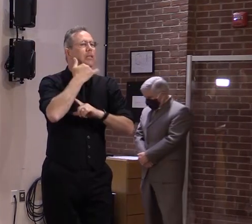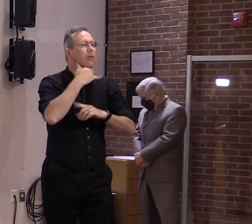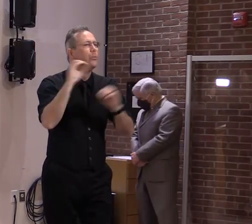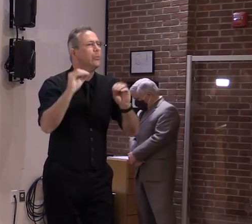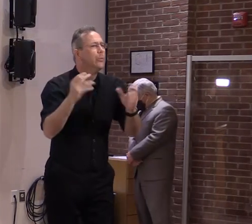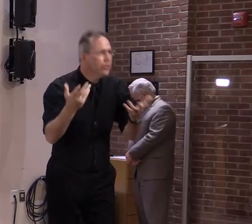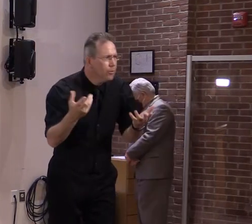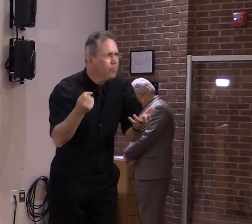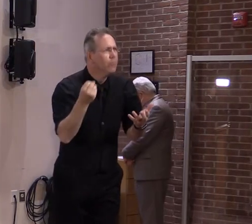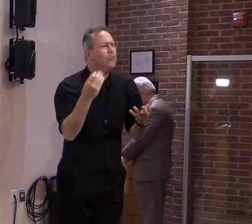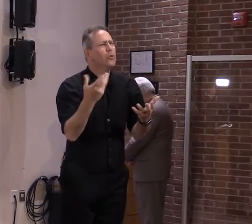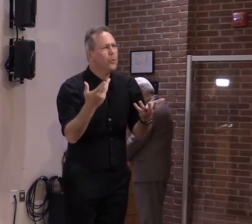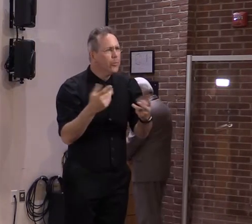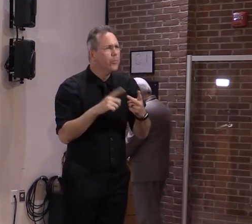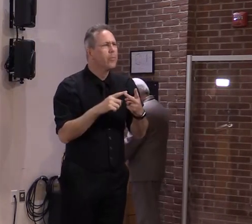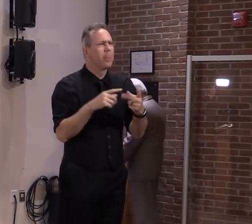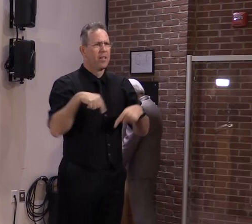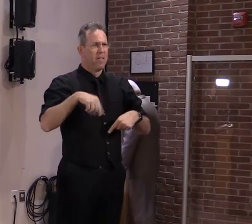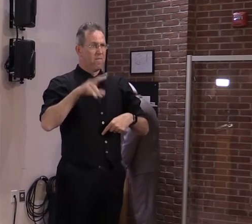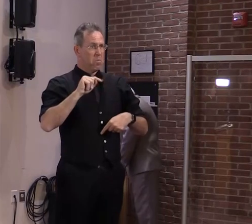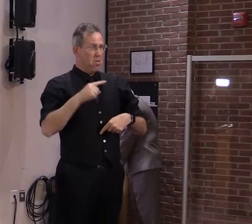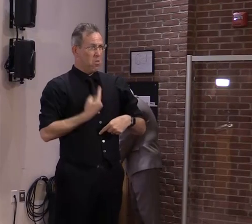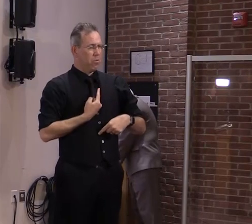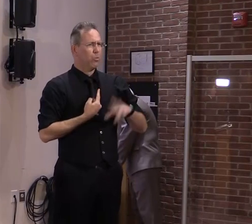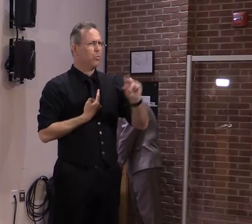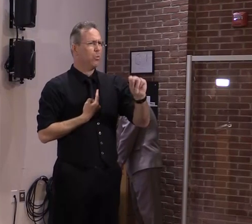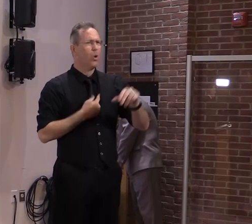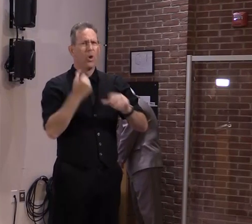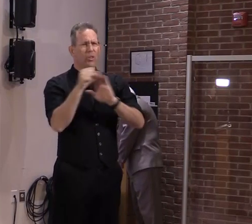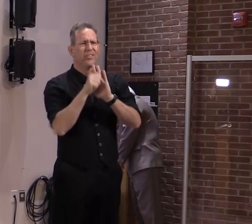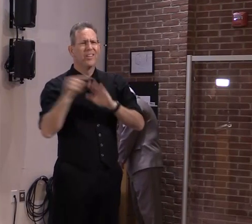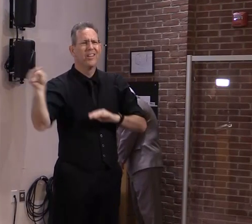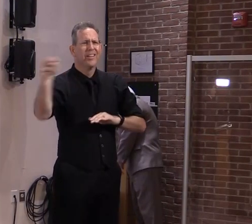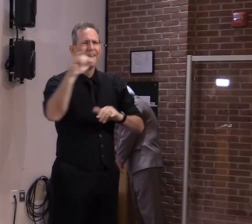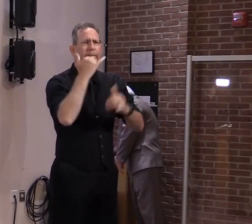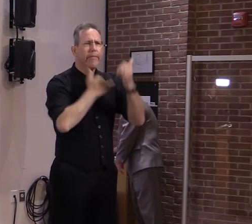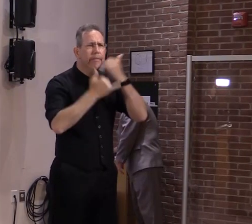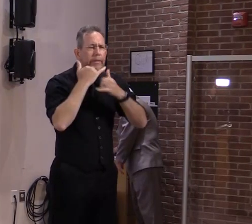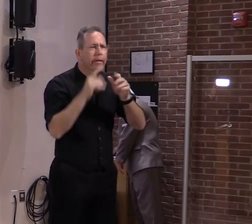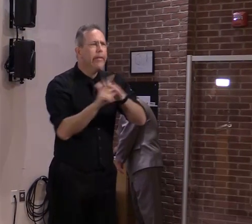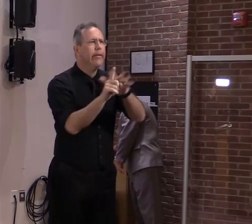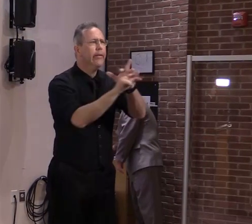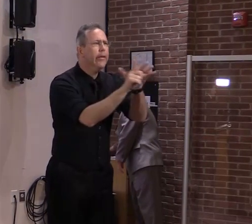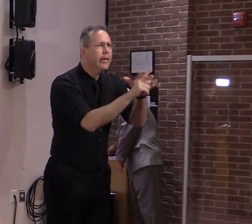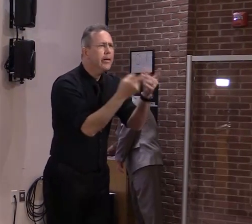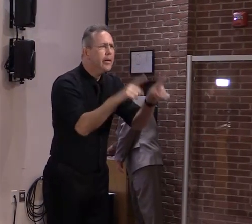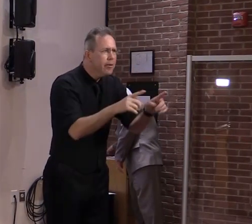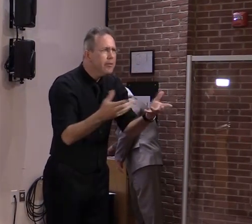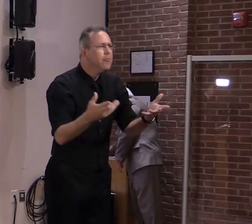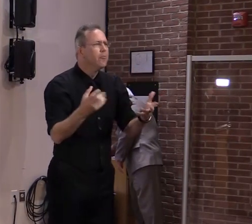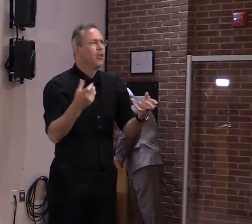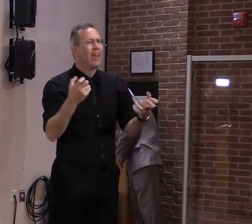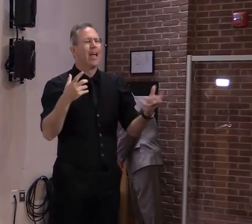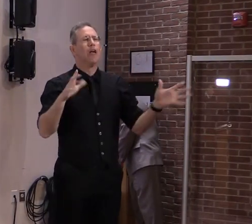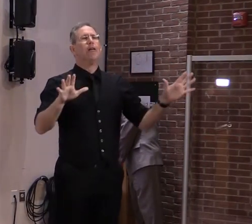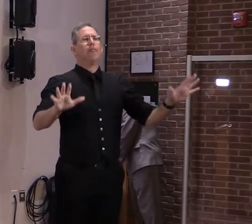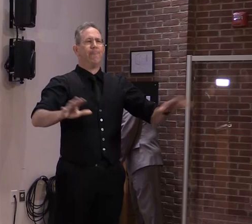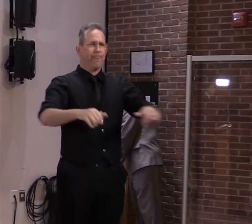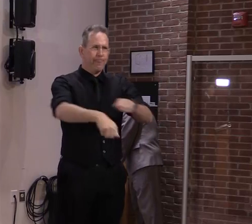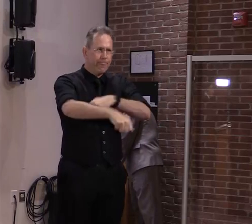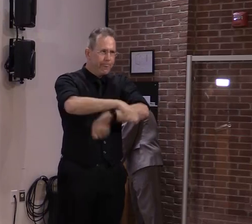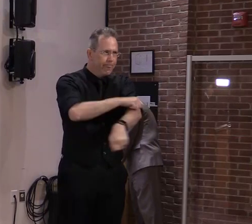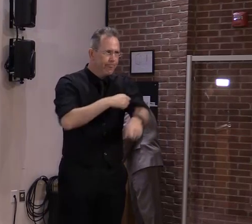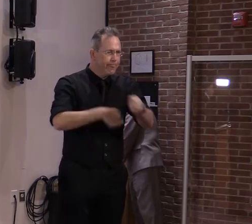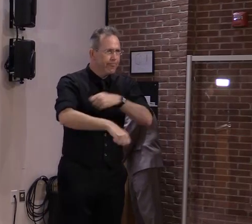other states, chose to bypass that trigger and allow those claims to process to avoid